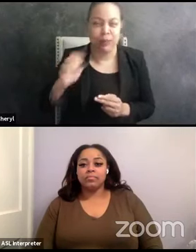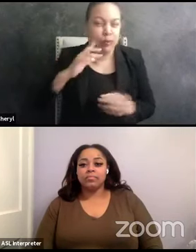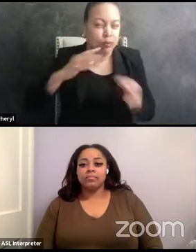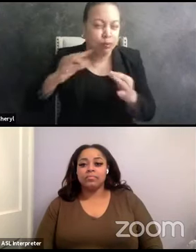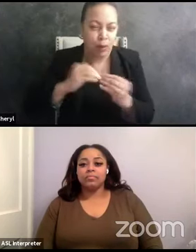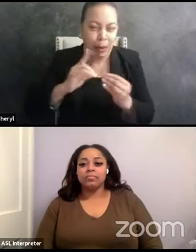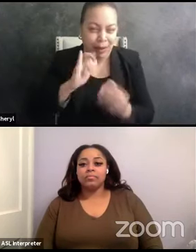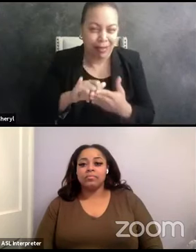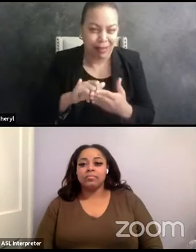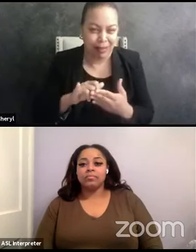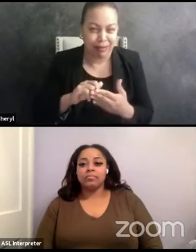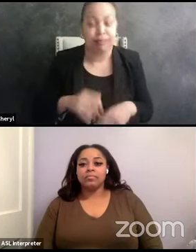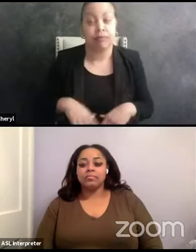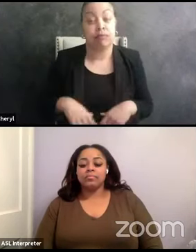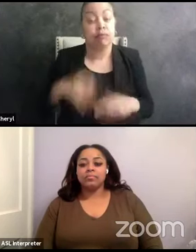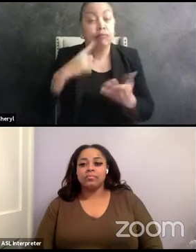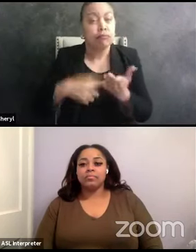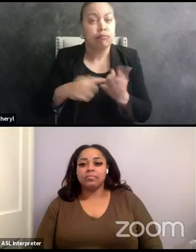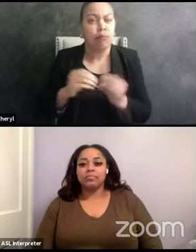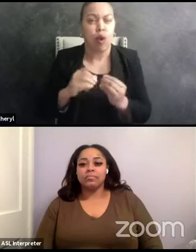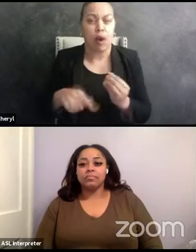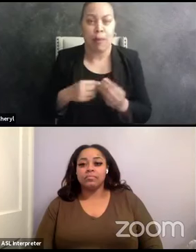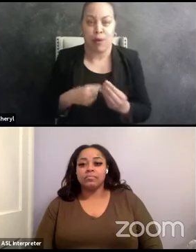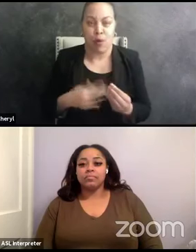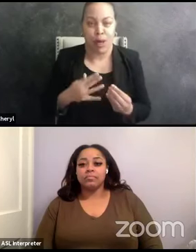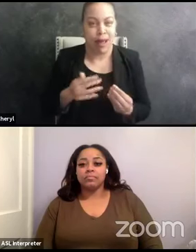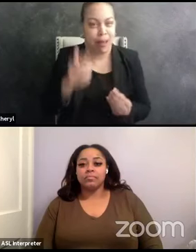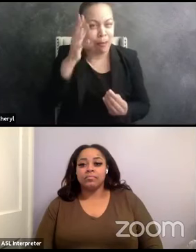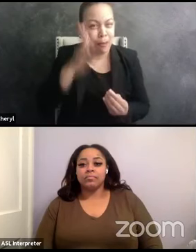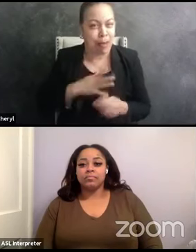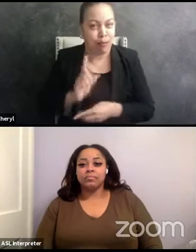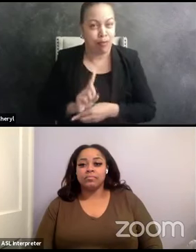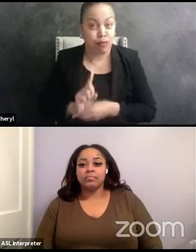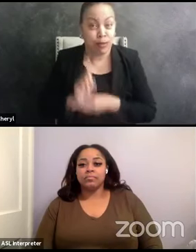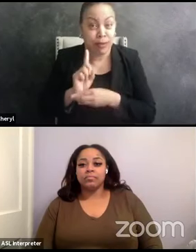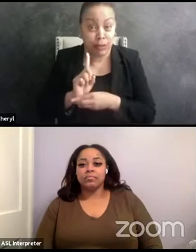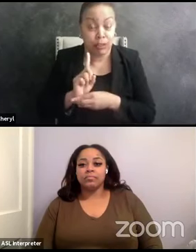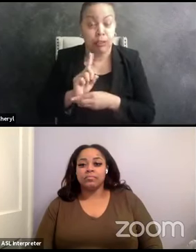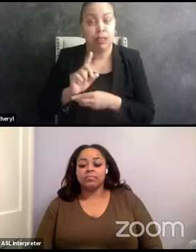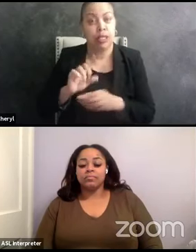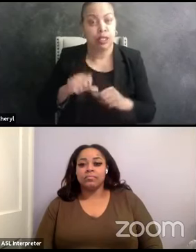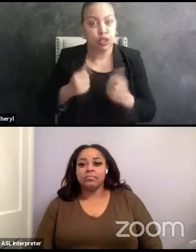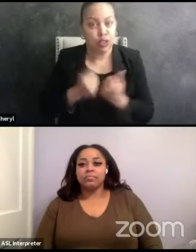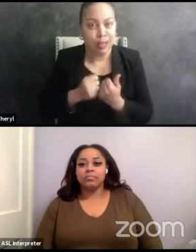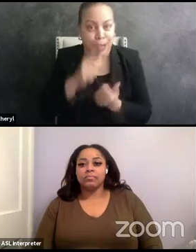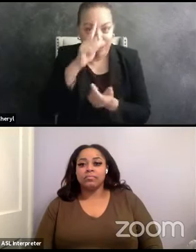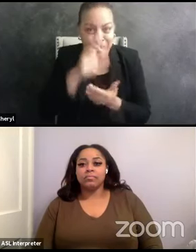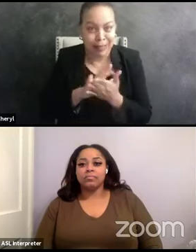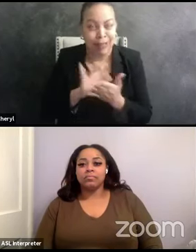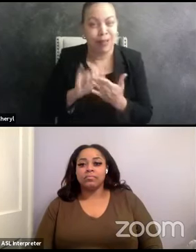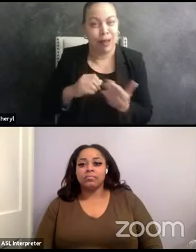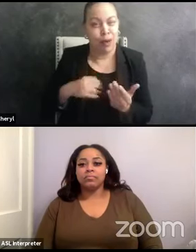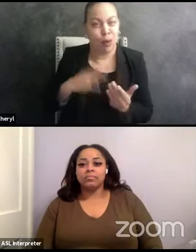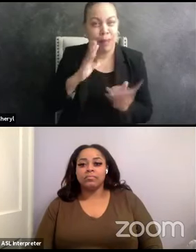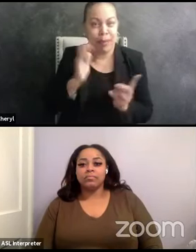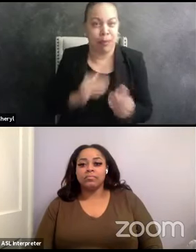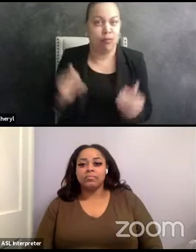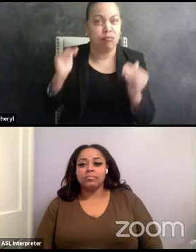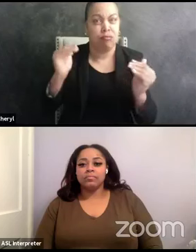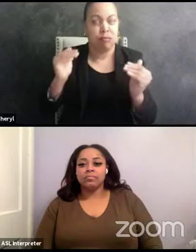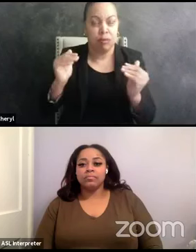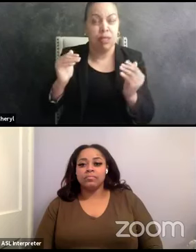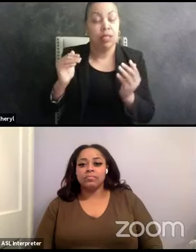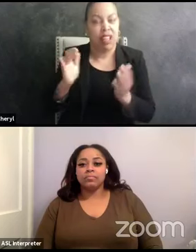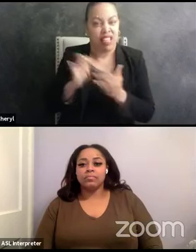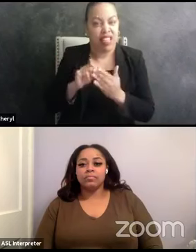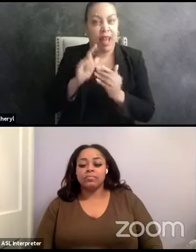into exploring the intersections of white male privilege and how societal beliefs and expectations of superiority cultivate facades of